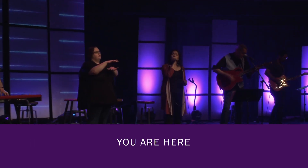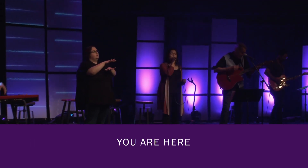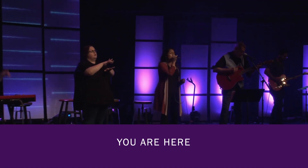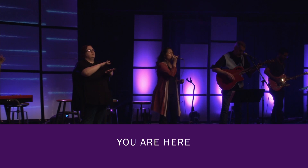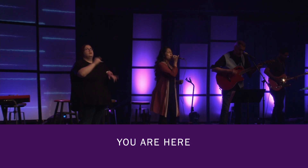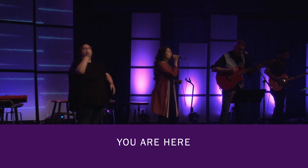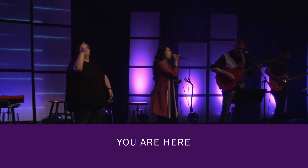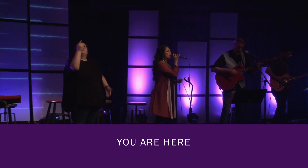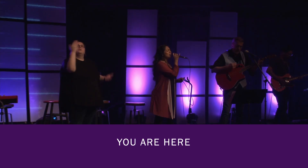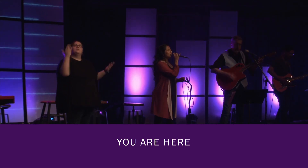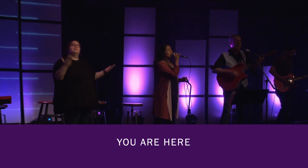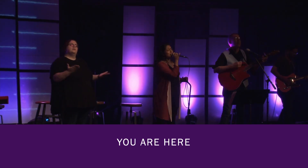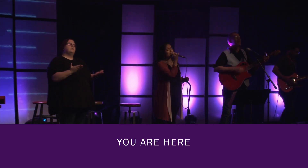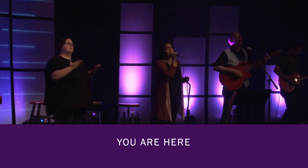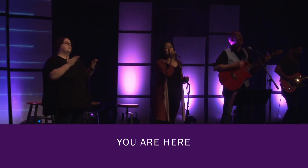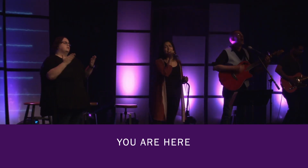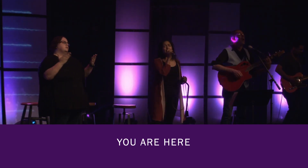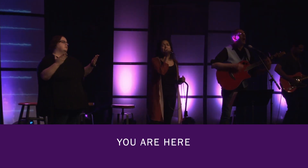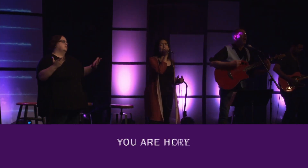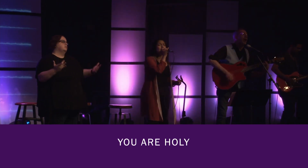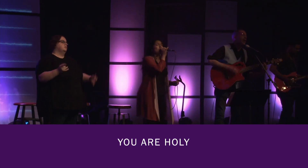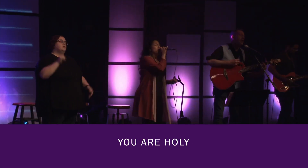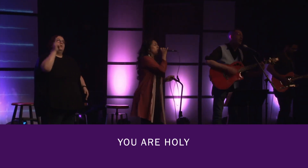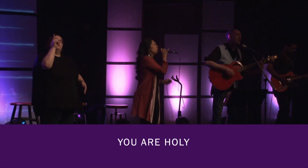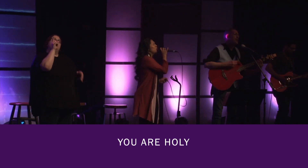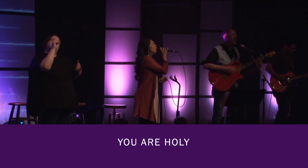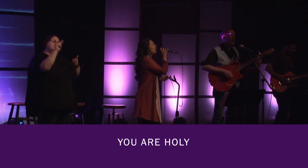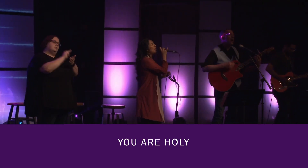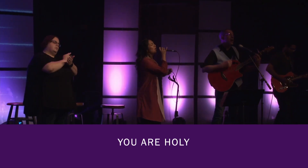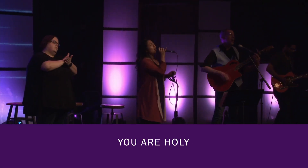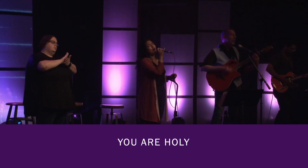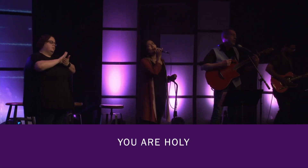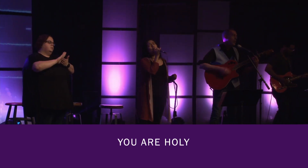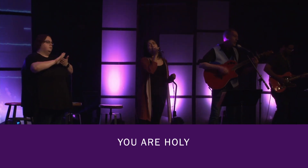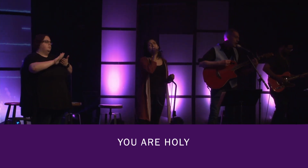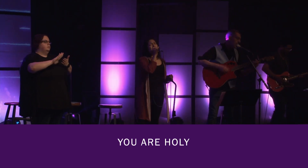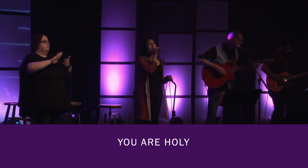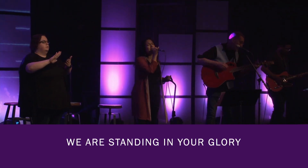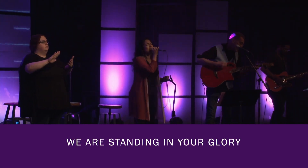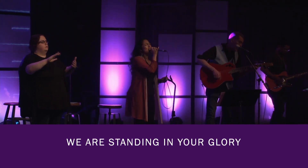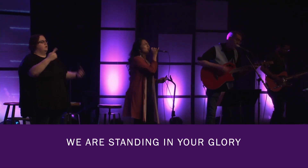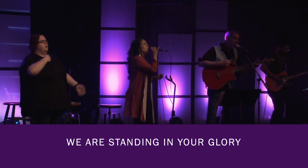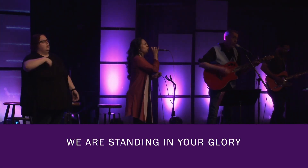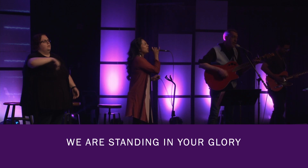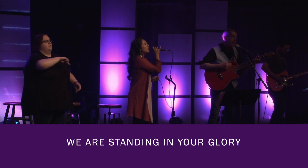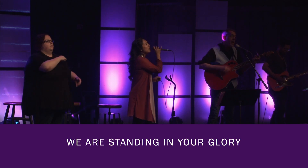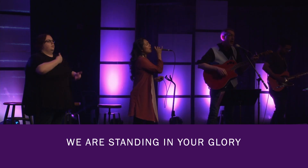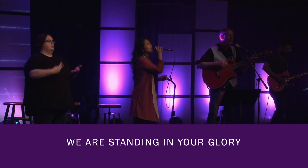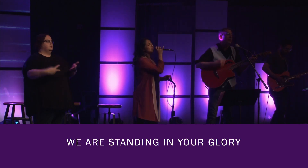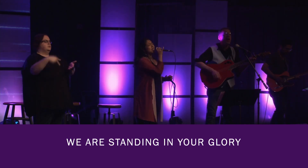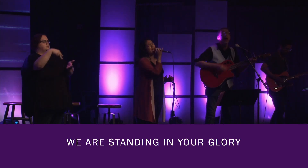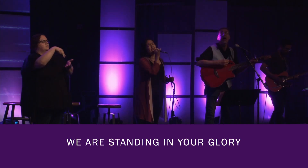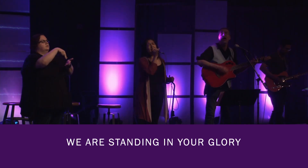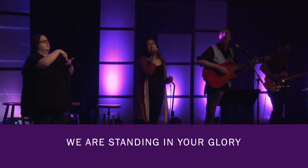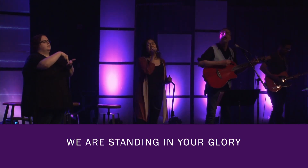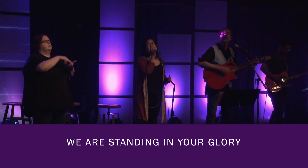glory. You are here, you are holy. We